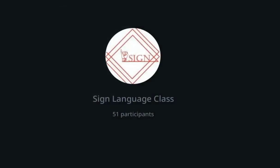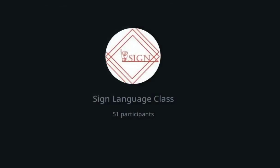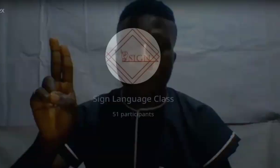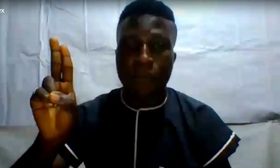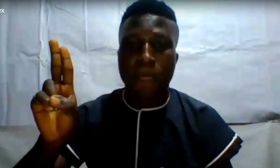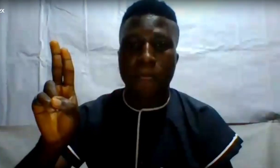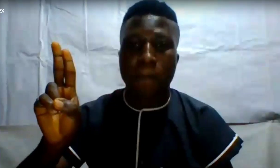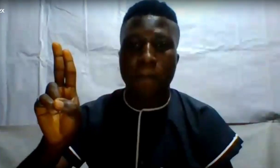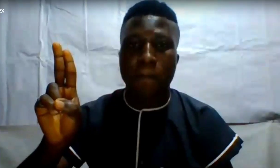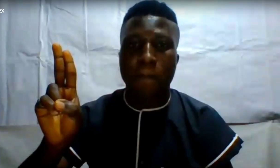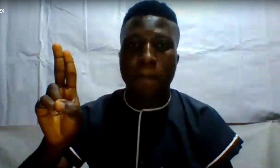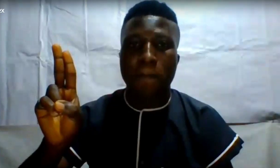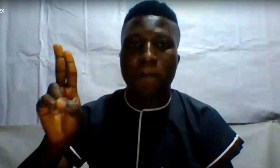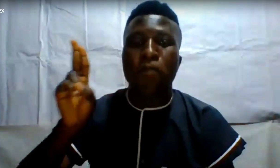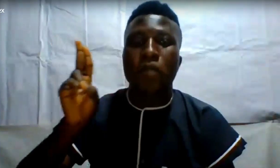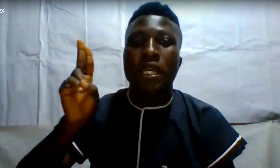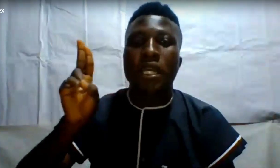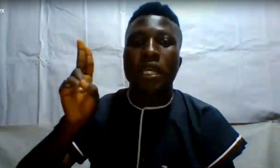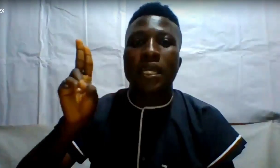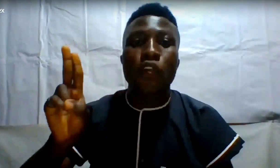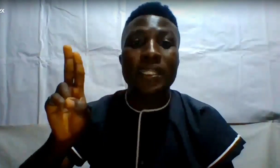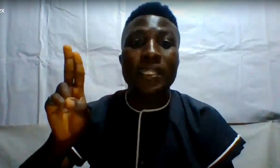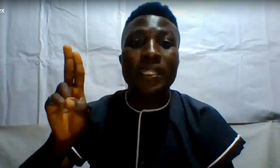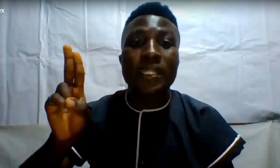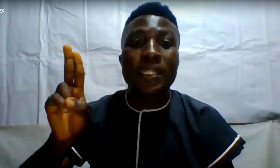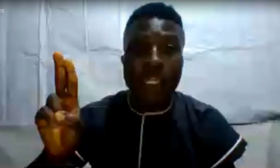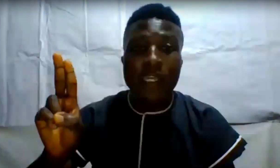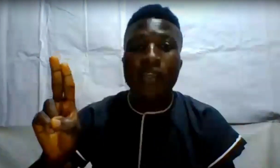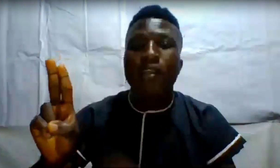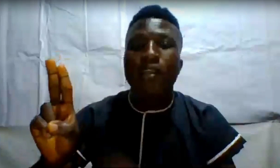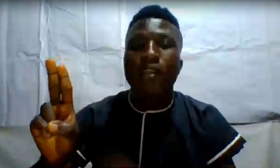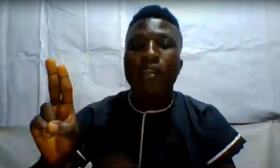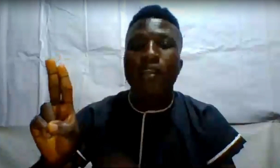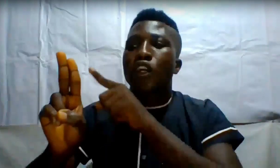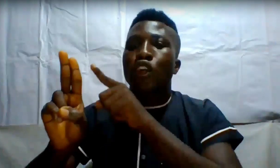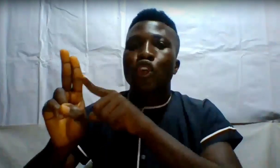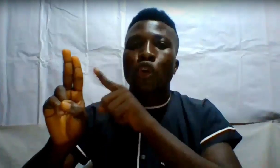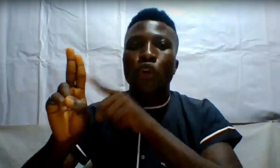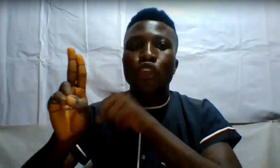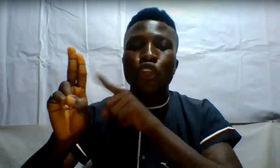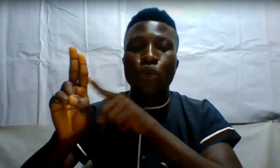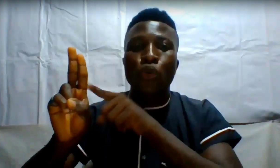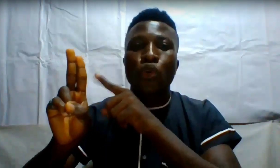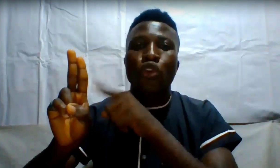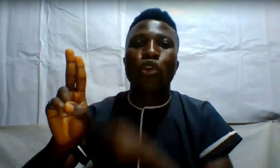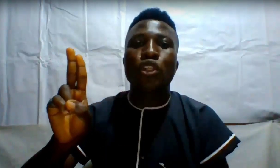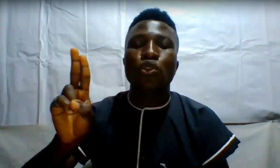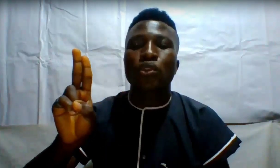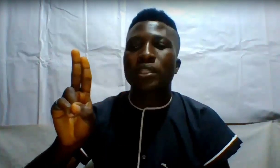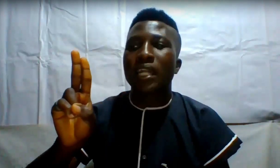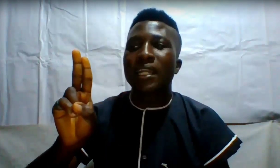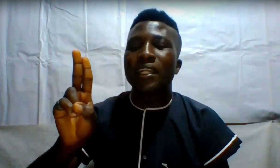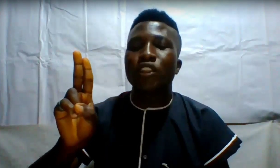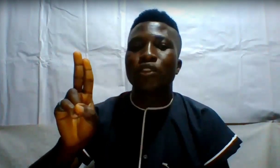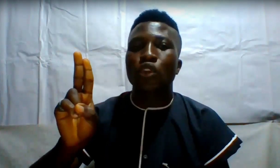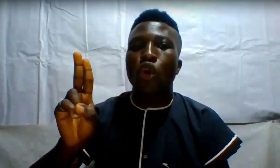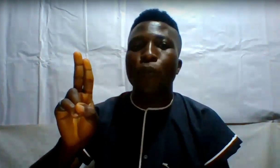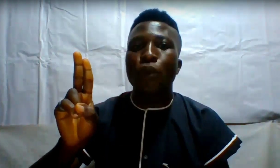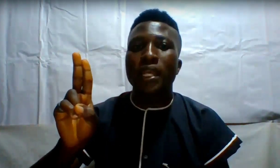Now for your letter V, your U, you're going to slightly just open it, forming the letter